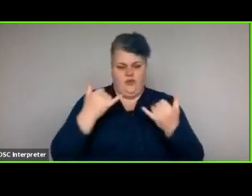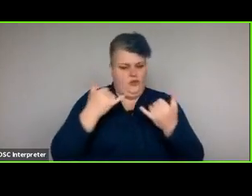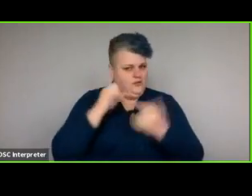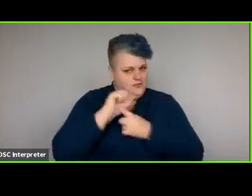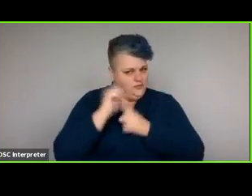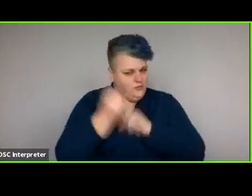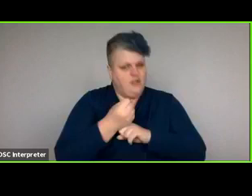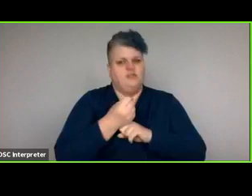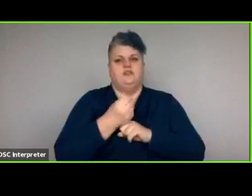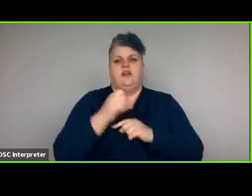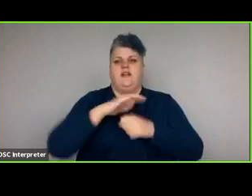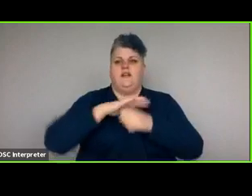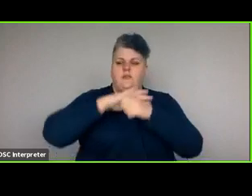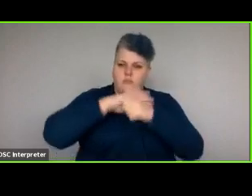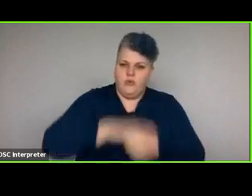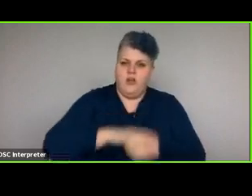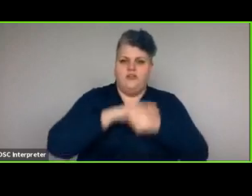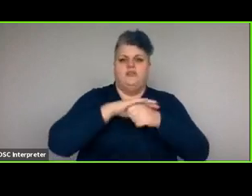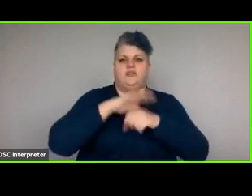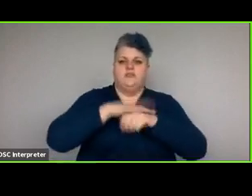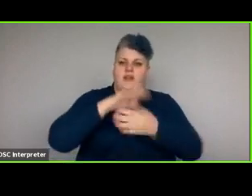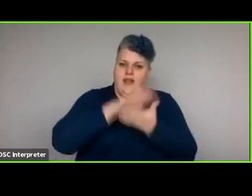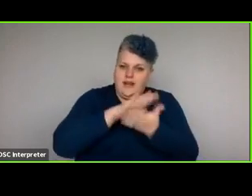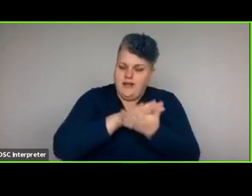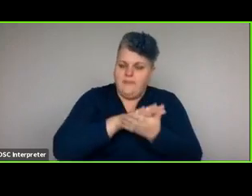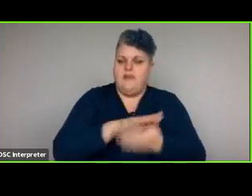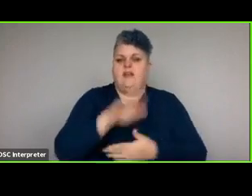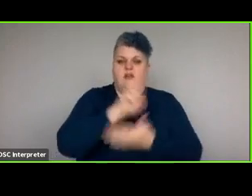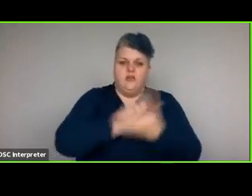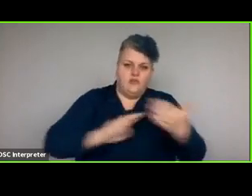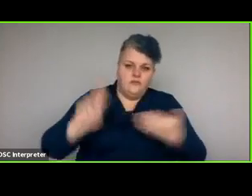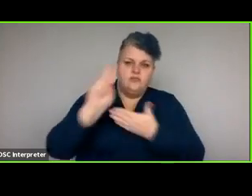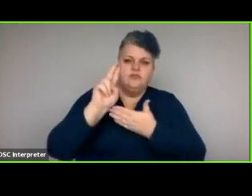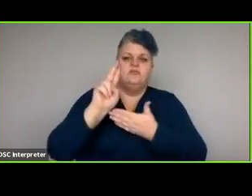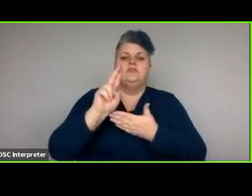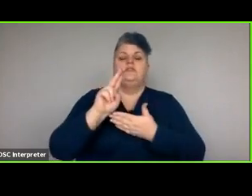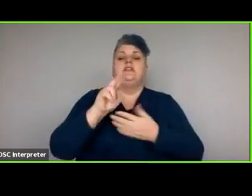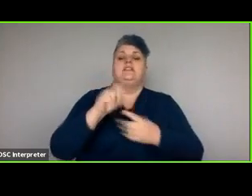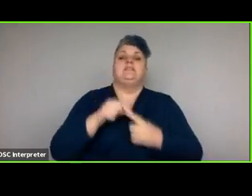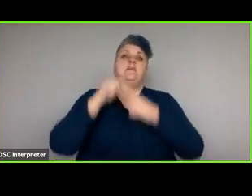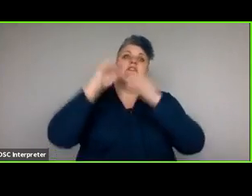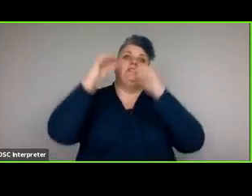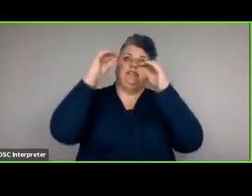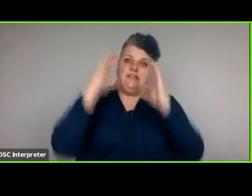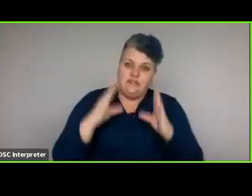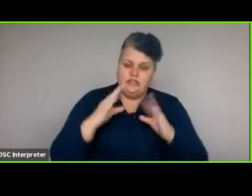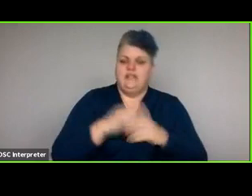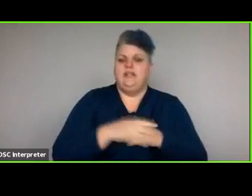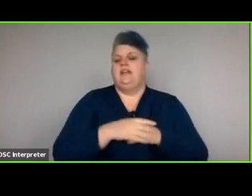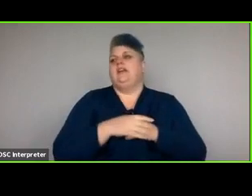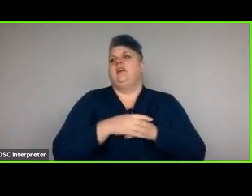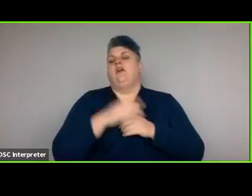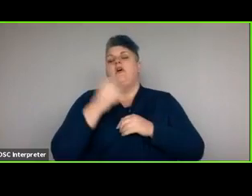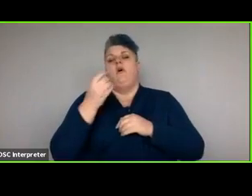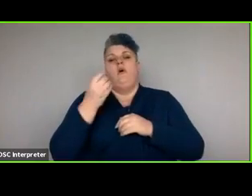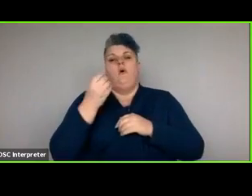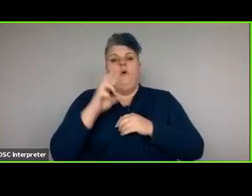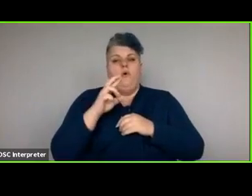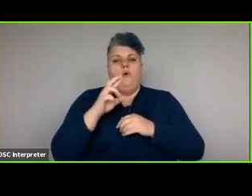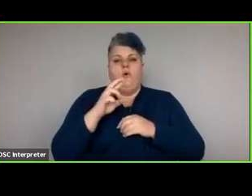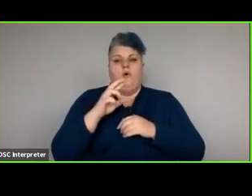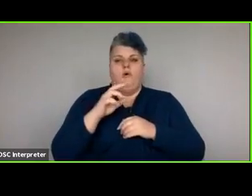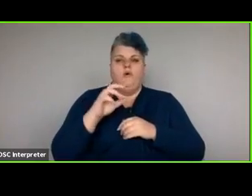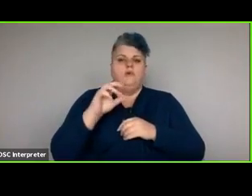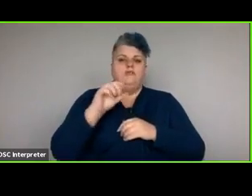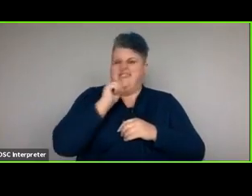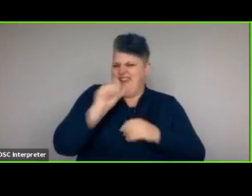on, all the pressures that academics are facing from universities, especially those who are teaching or not tenure track or what